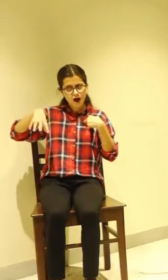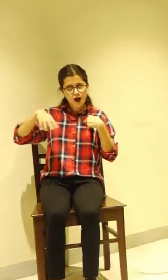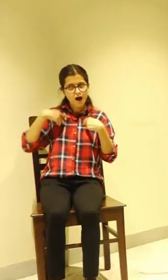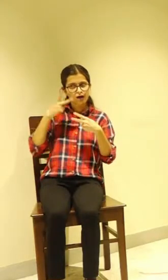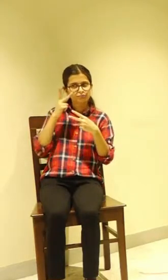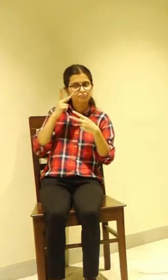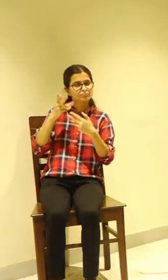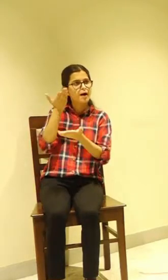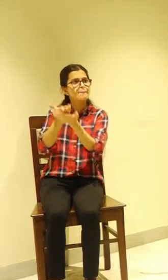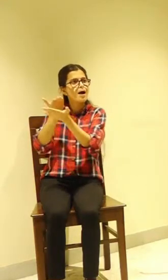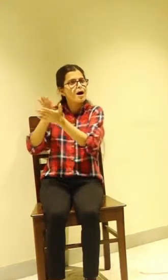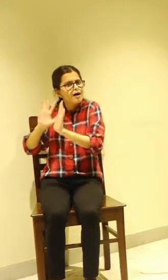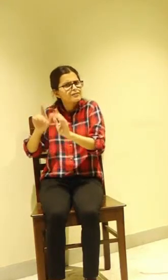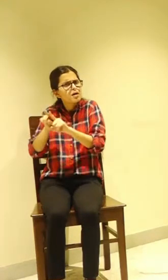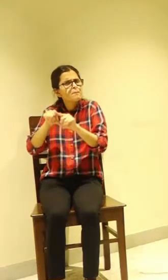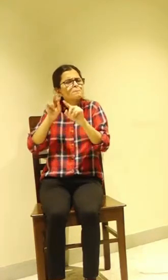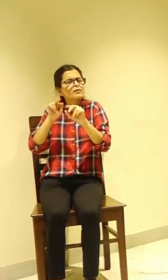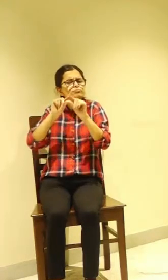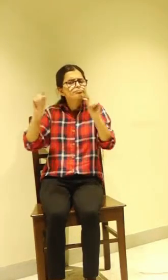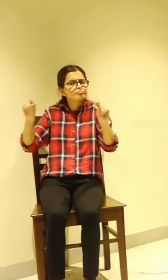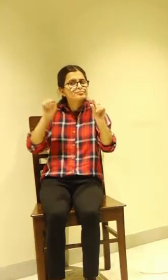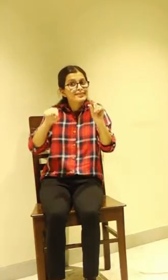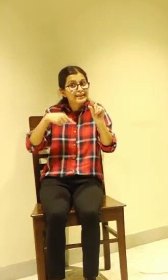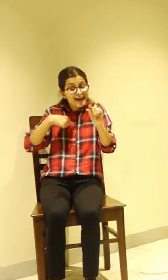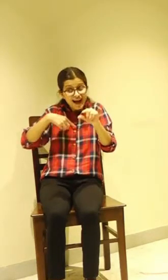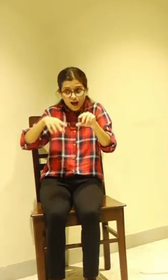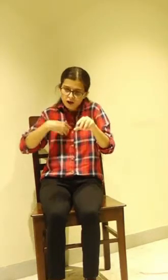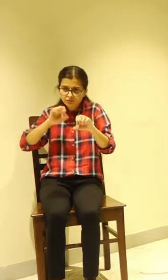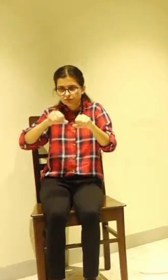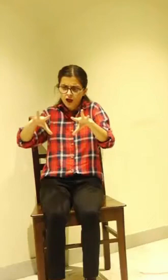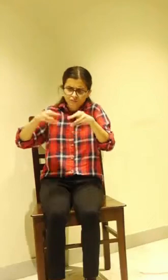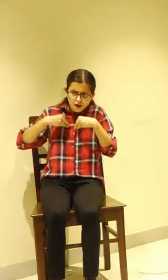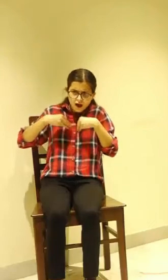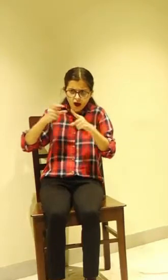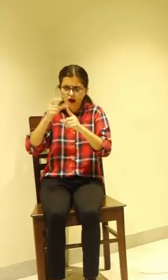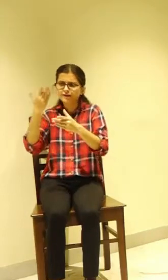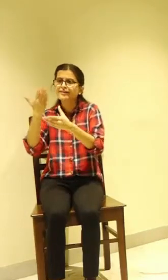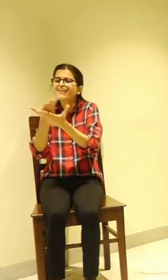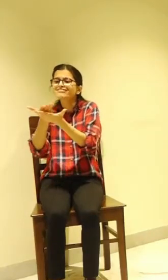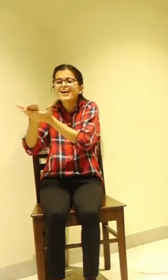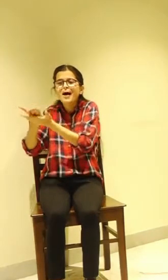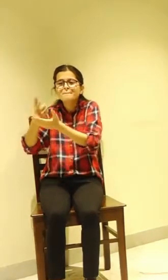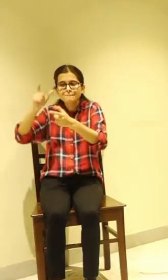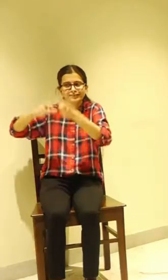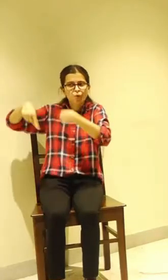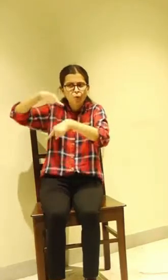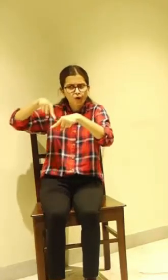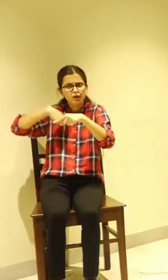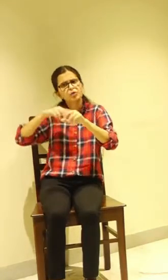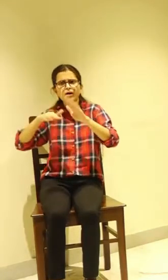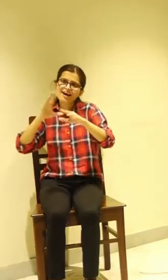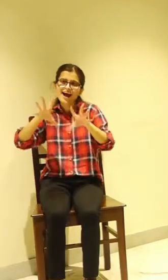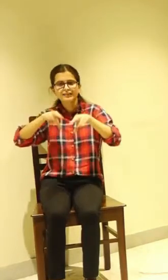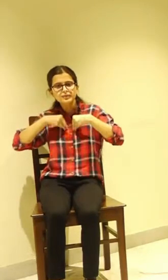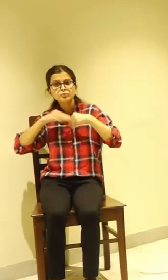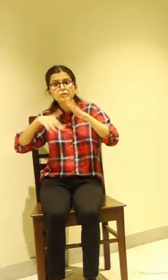if a particular phrasing was considered by the drafters and then rejected after consideration